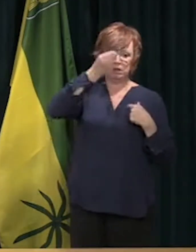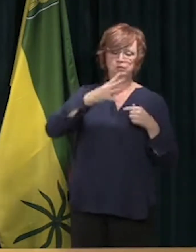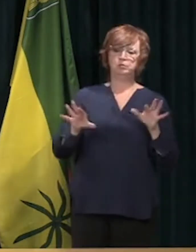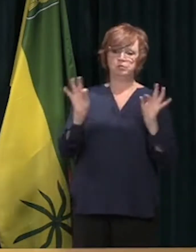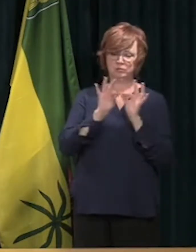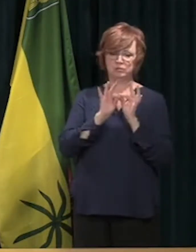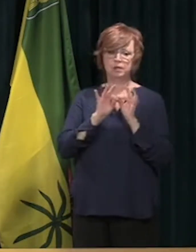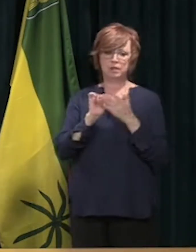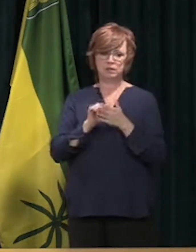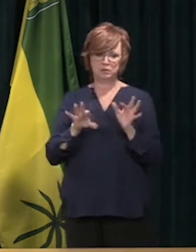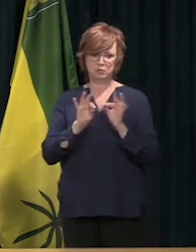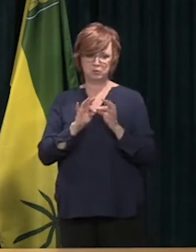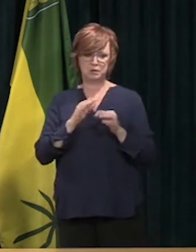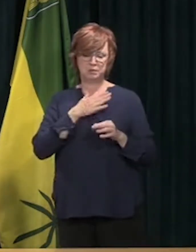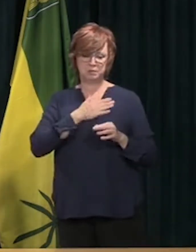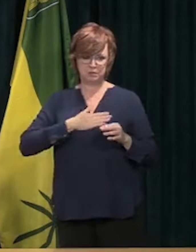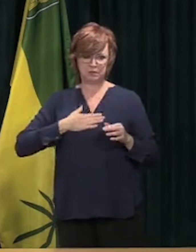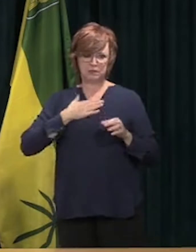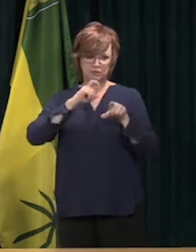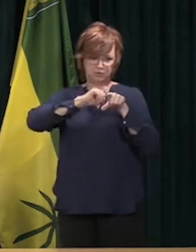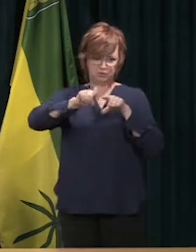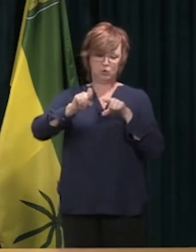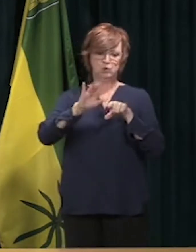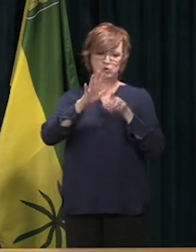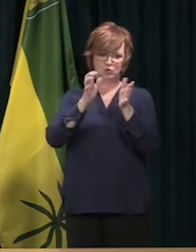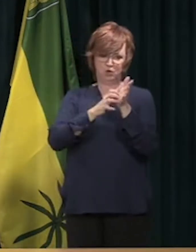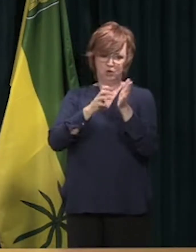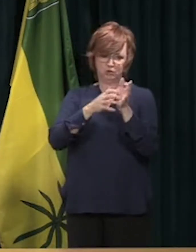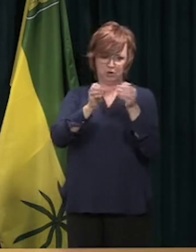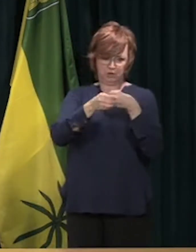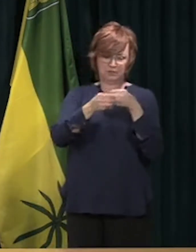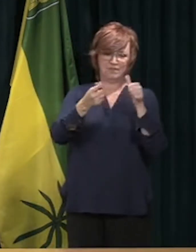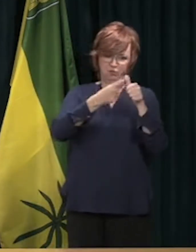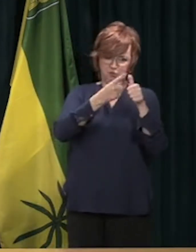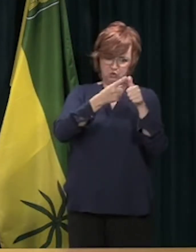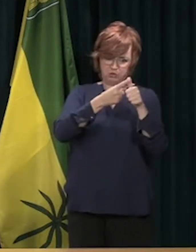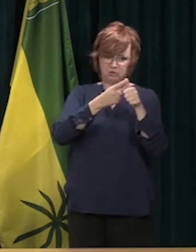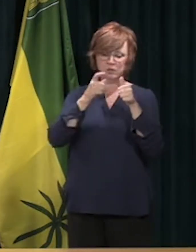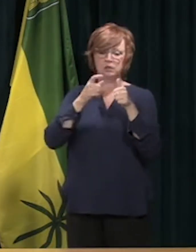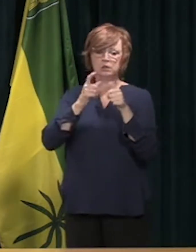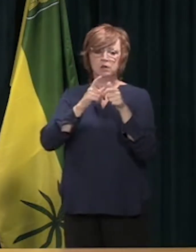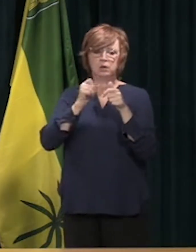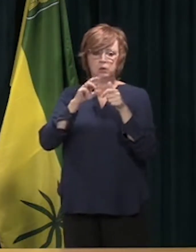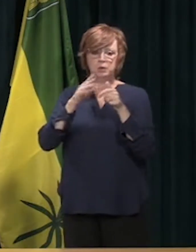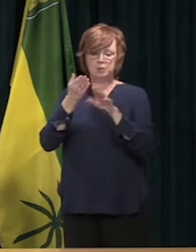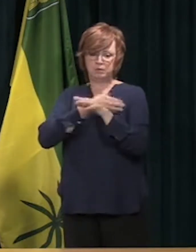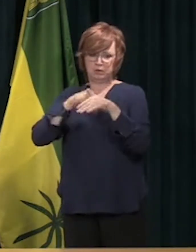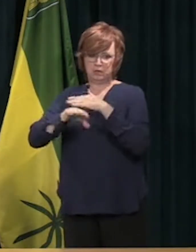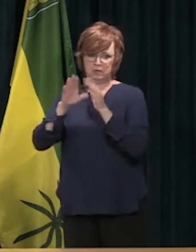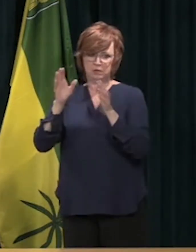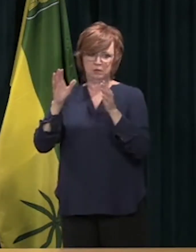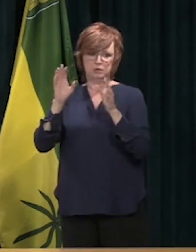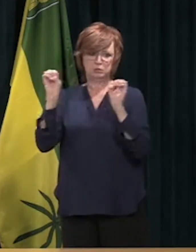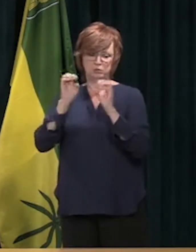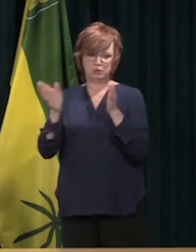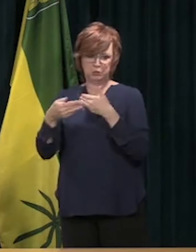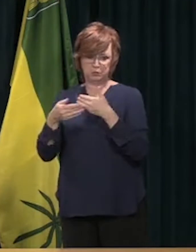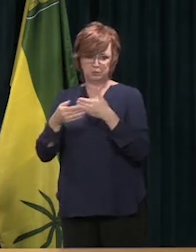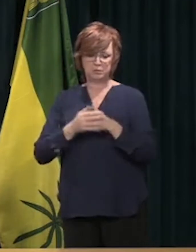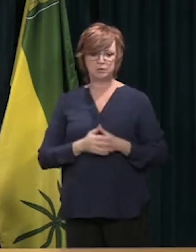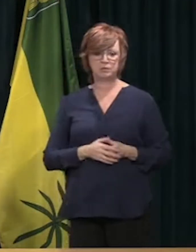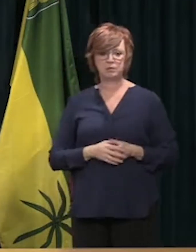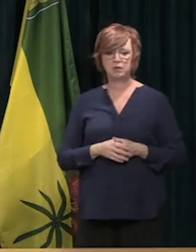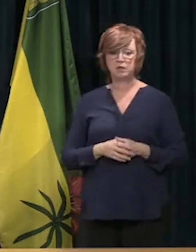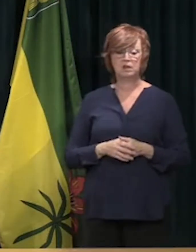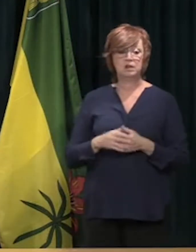call ahead if you need to see your primary care provider, have to go to an ER. So that's one area. And the other is, healthcare providers. There's